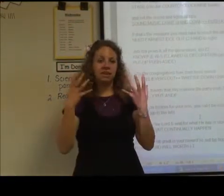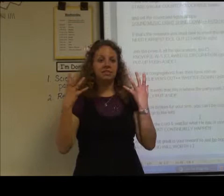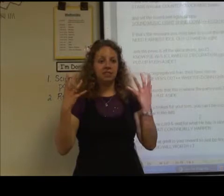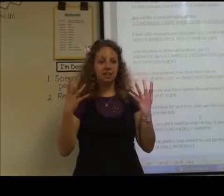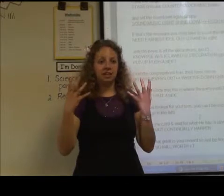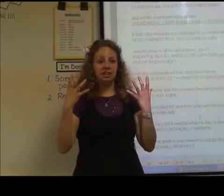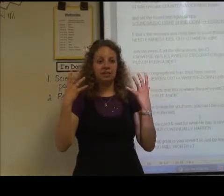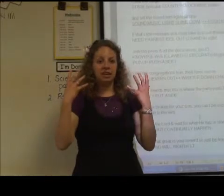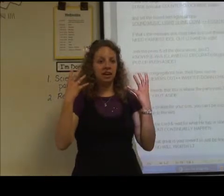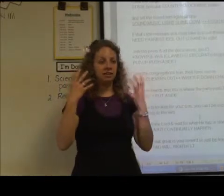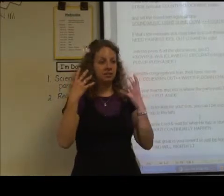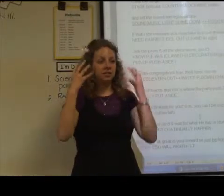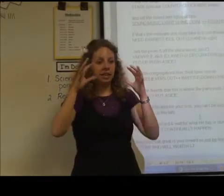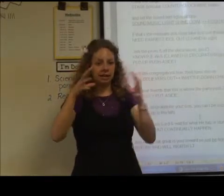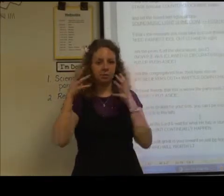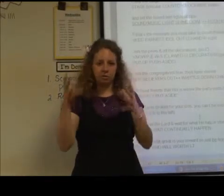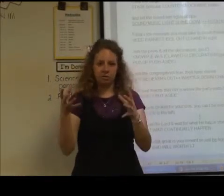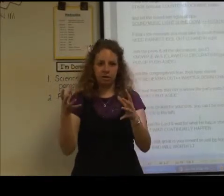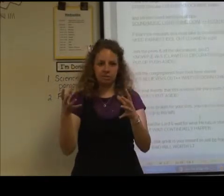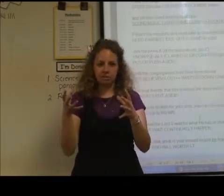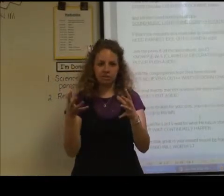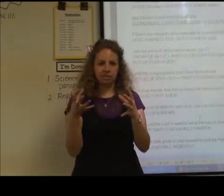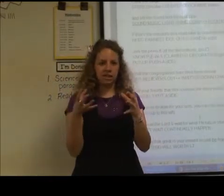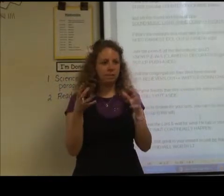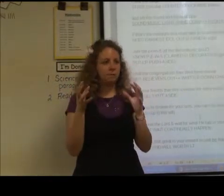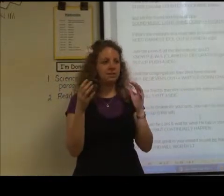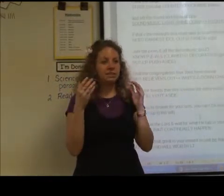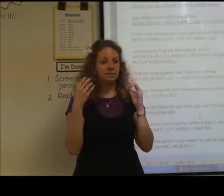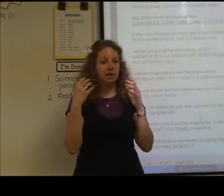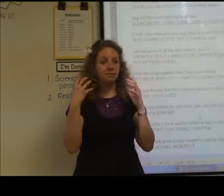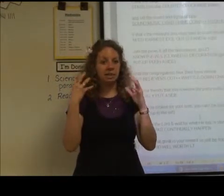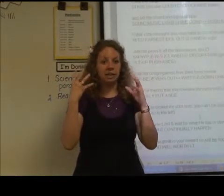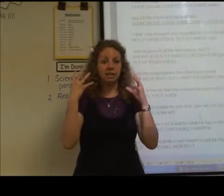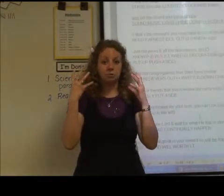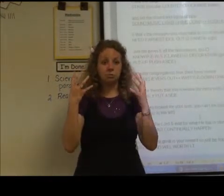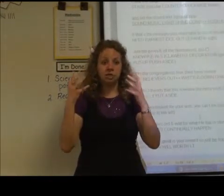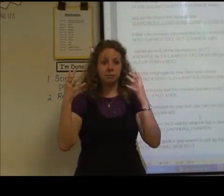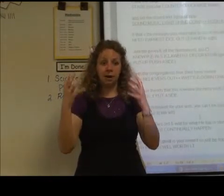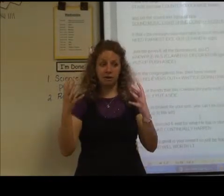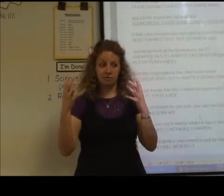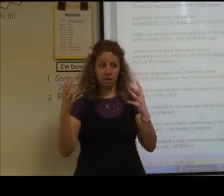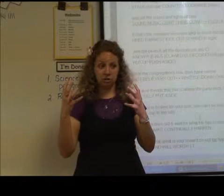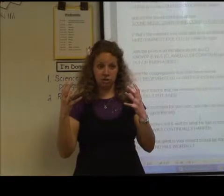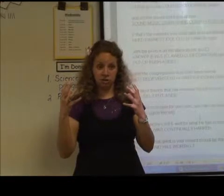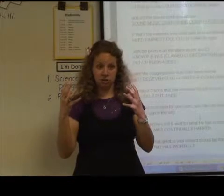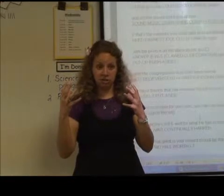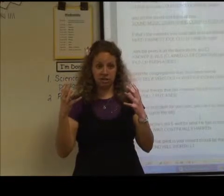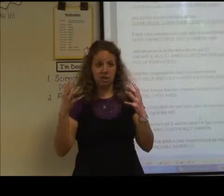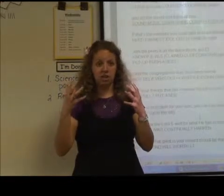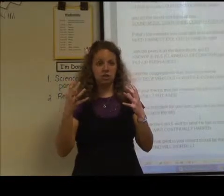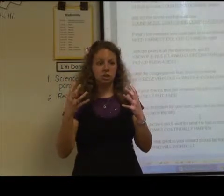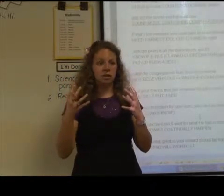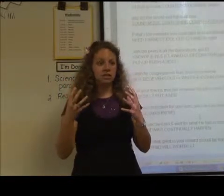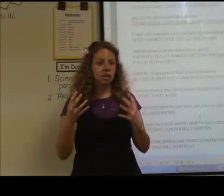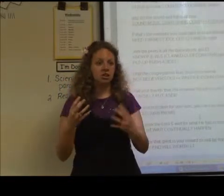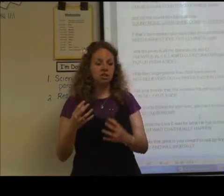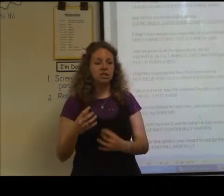main thing is that, like, I'm going through and I'm teaching the signs, but at the same time, like, it's really about your facial expressions. So it's not just